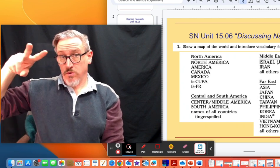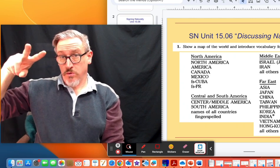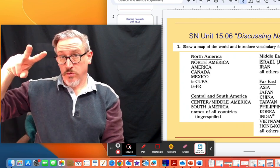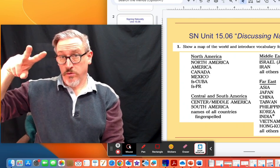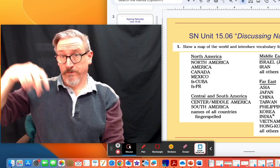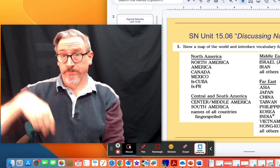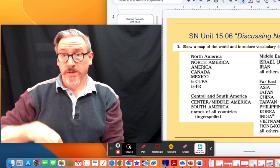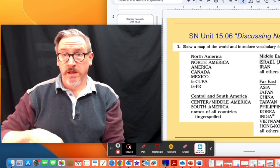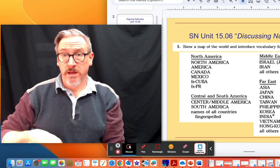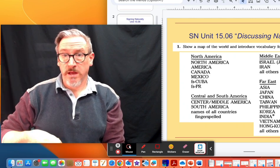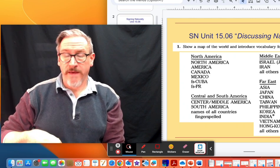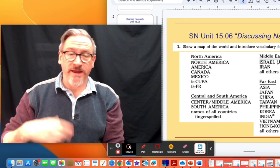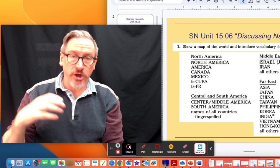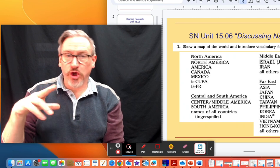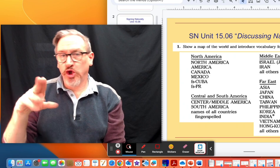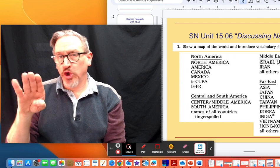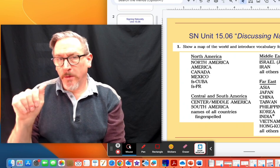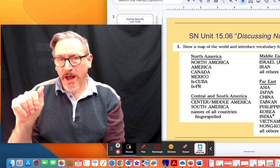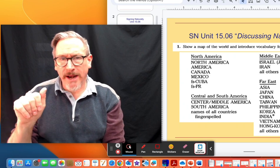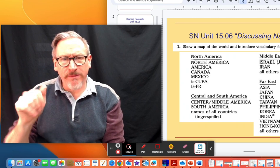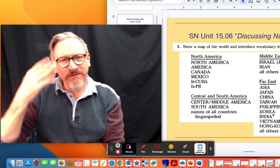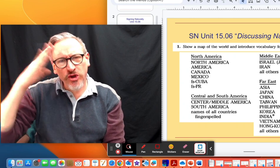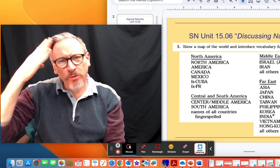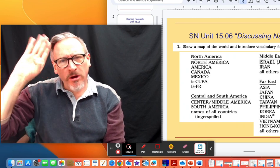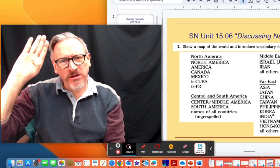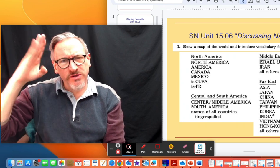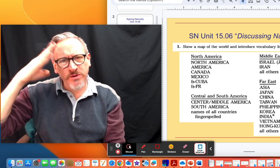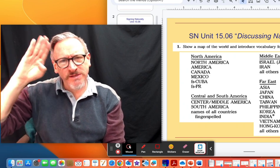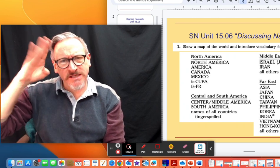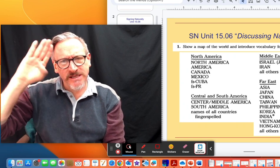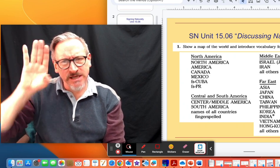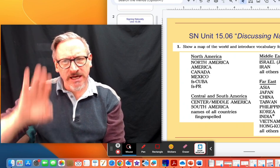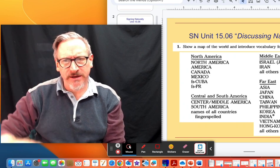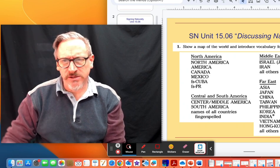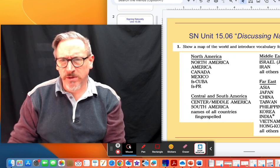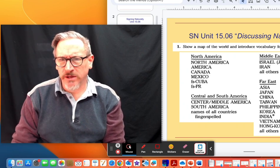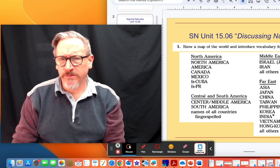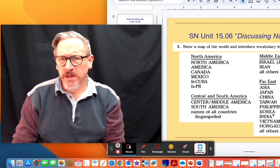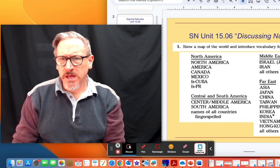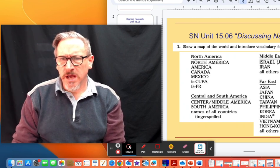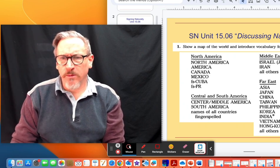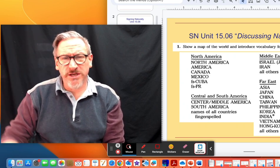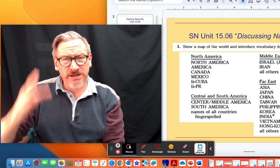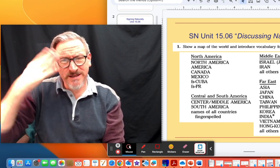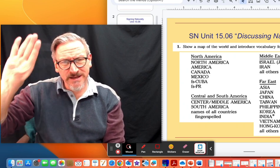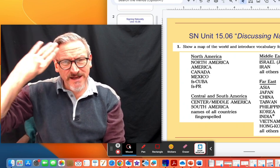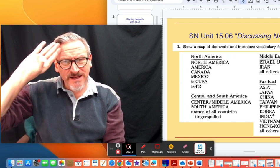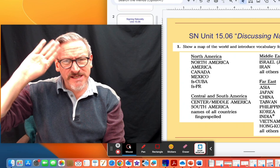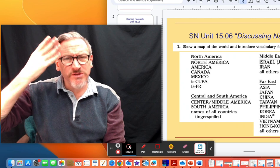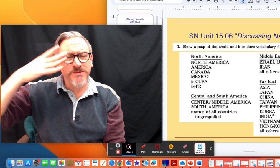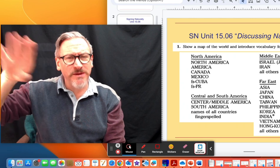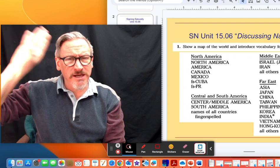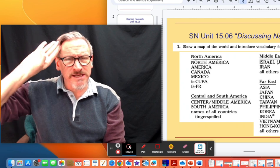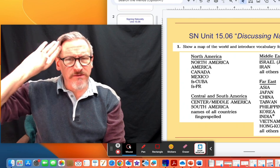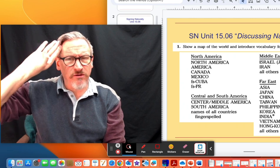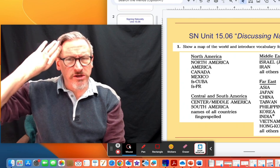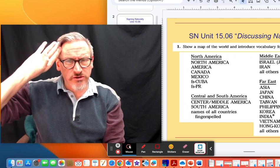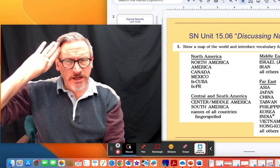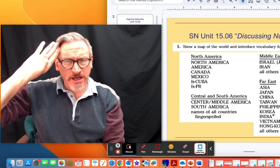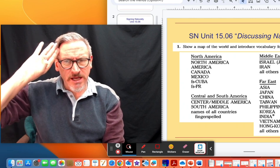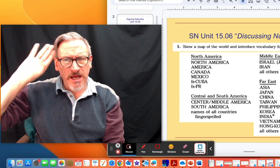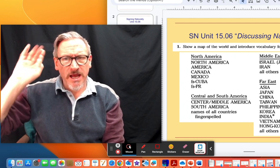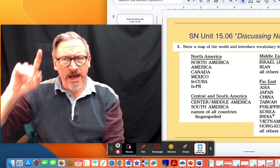Mexico, and then Cuba. And I believe Cuba also uses this sign as well, which this used to be a sign